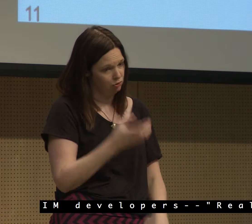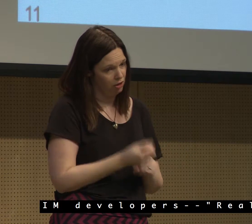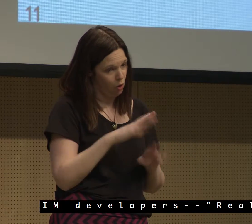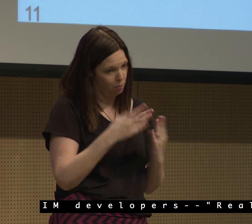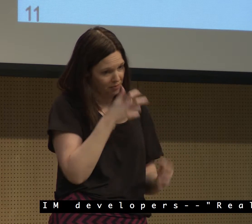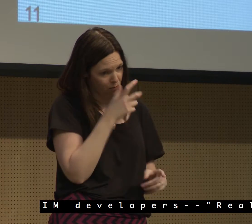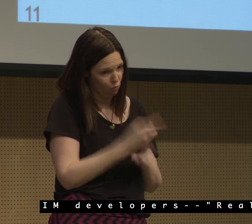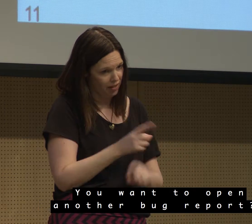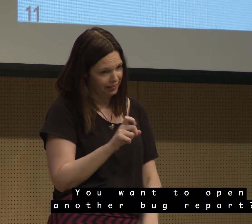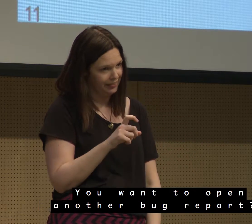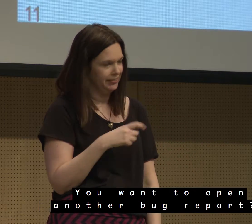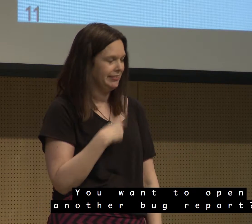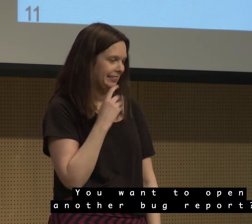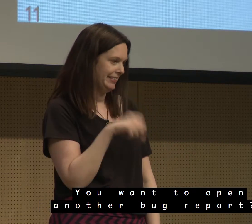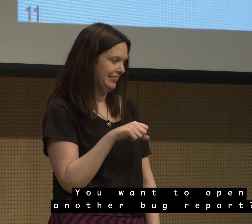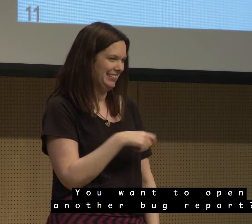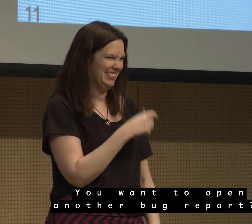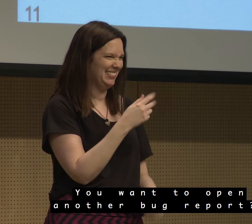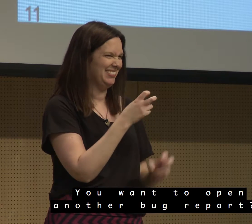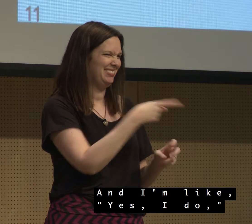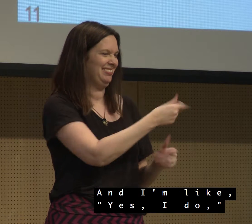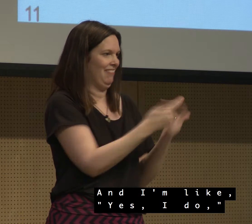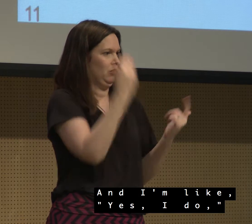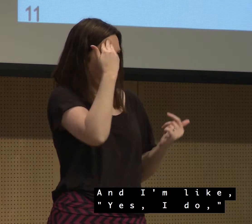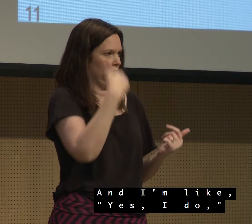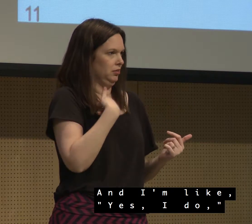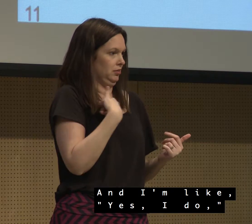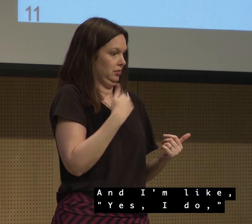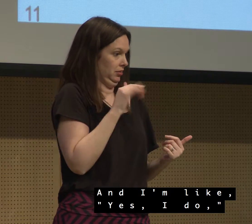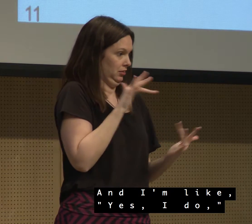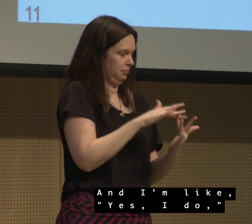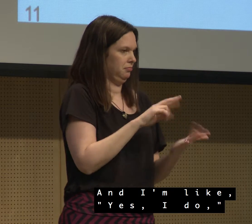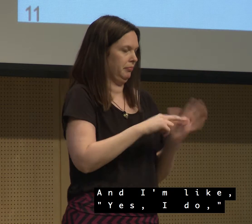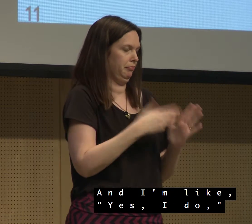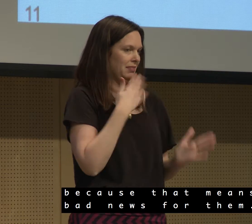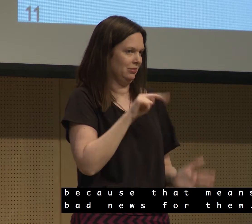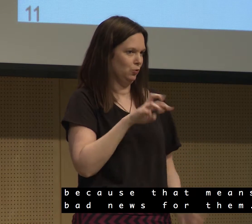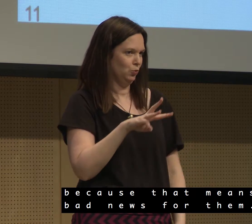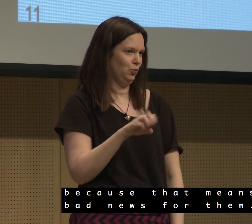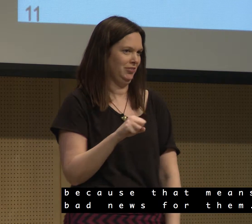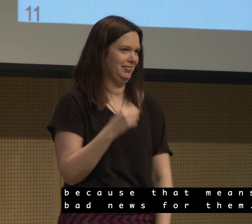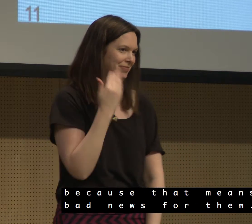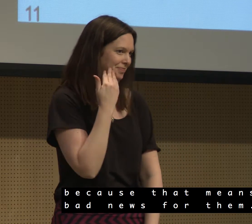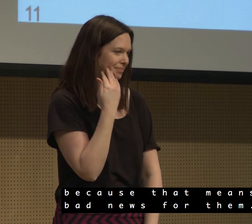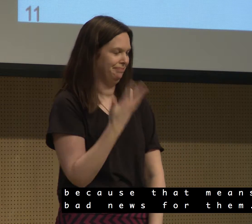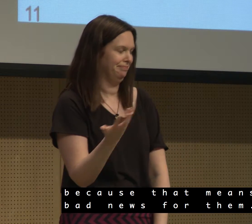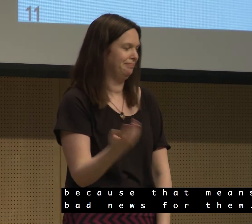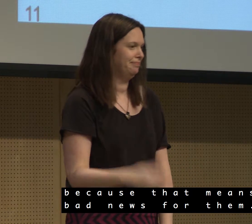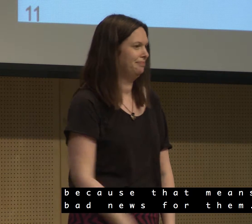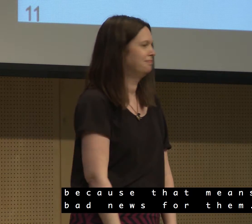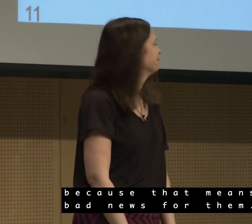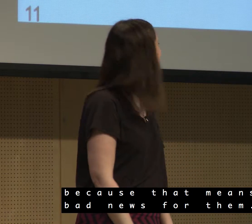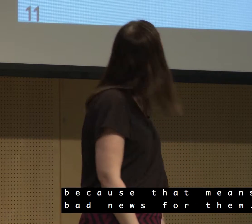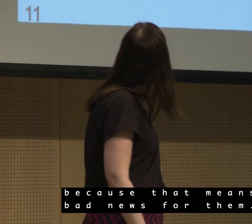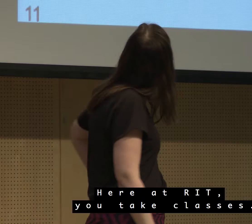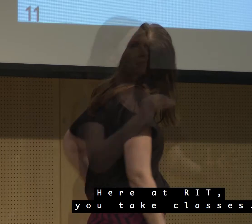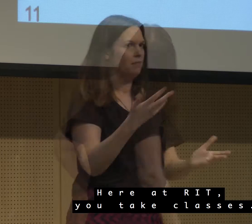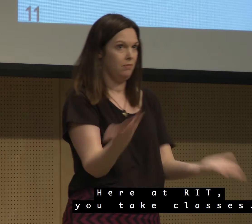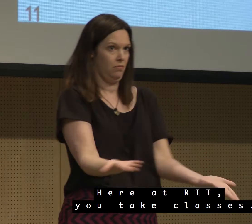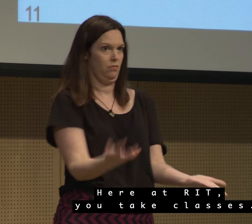I am developers. Really, you want to open another bug report? I'm like, yes, I do, because that means bad news for them. Here